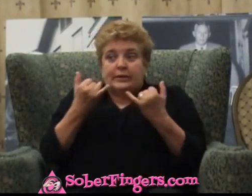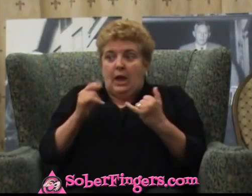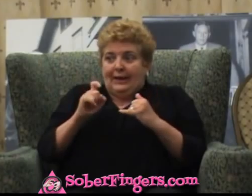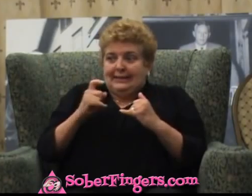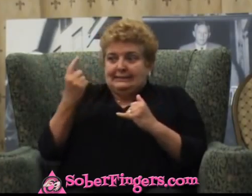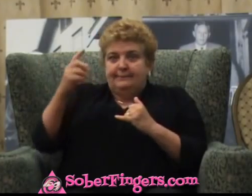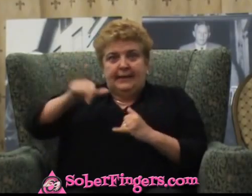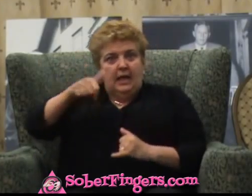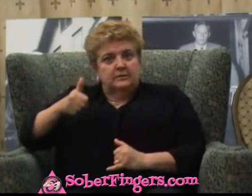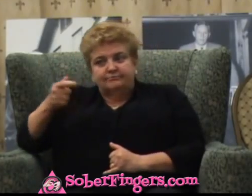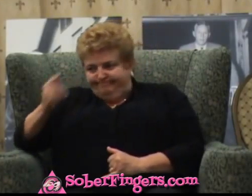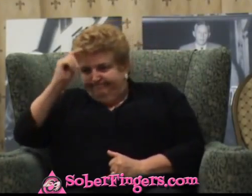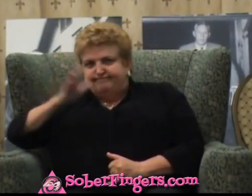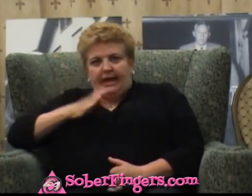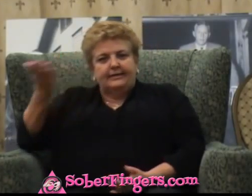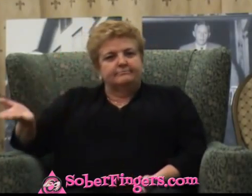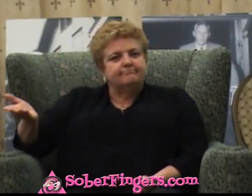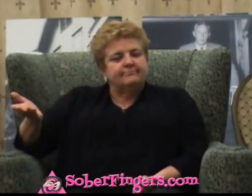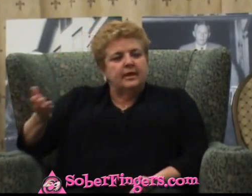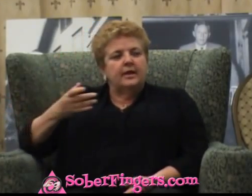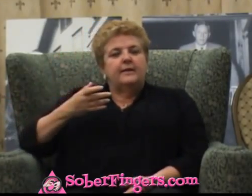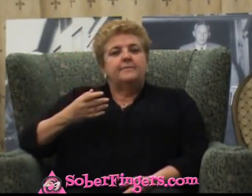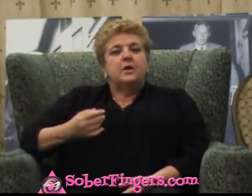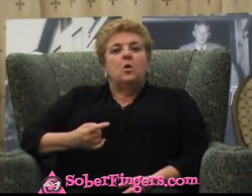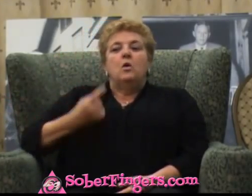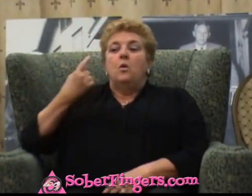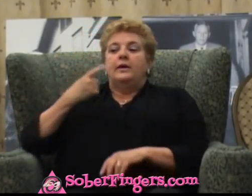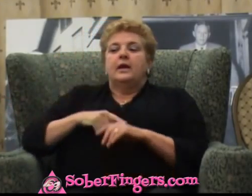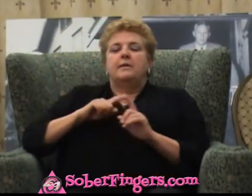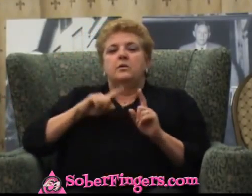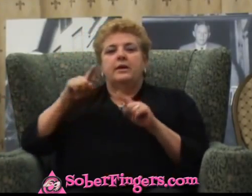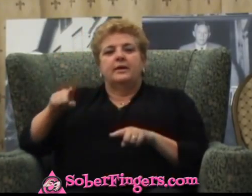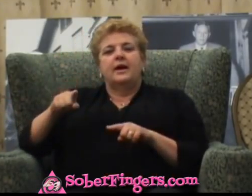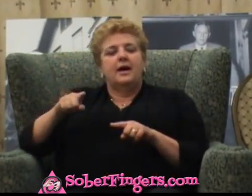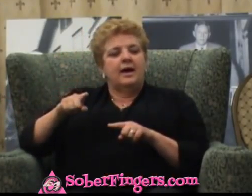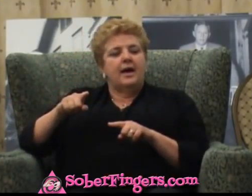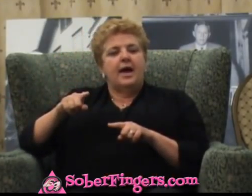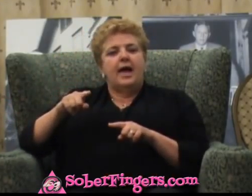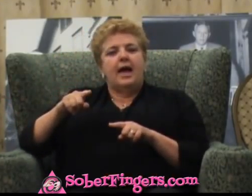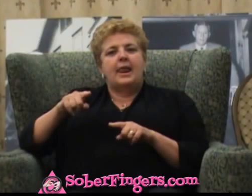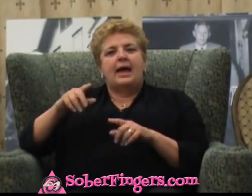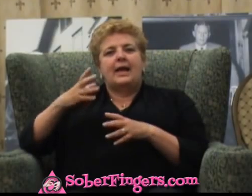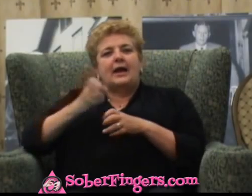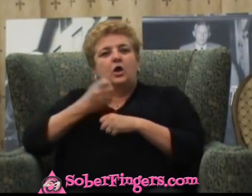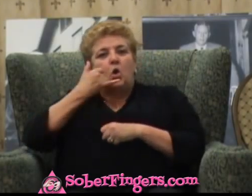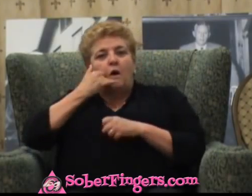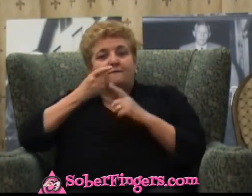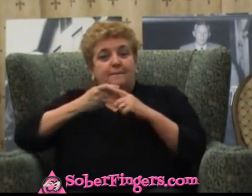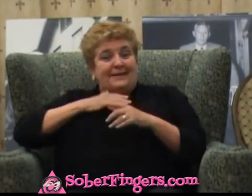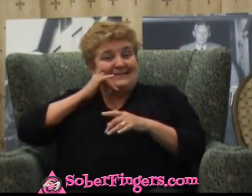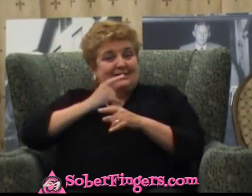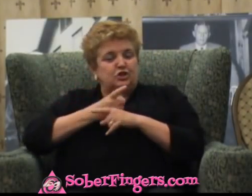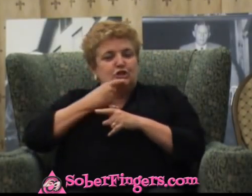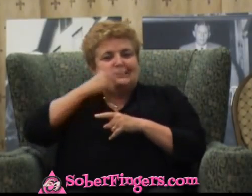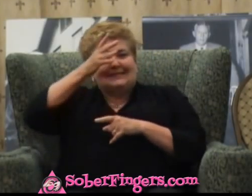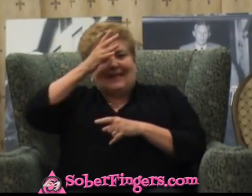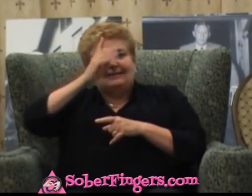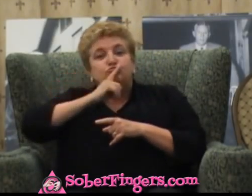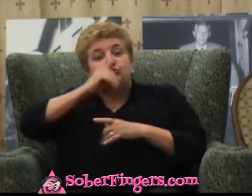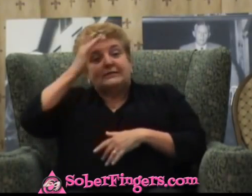And on one of the trips, I was there, I got a call from my sister that said, Dad's really sick, you got to get home. And I came home, and within a month, my father